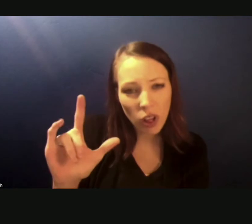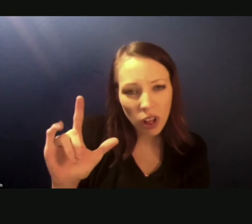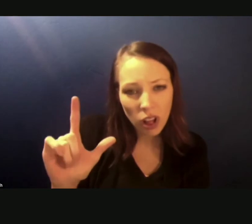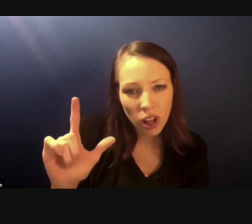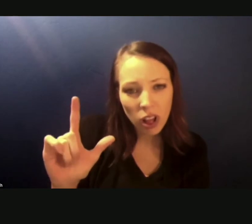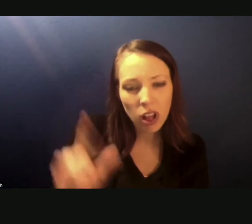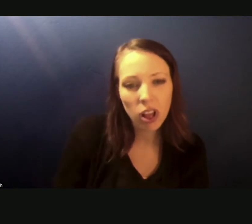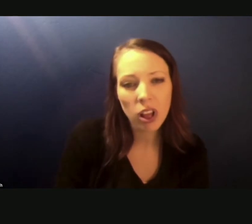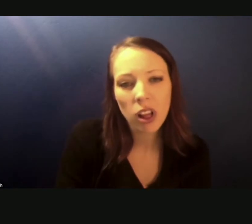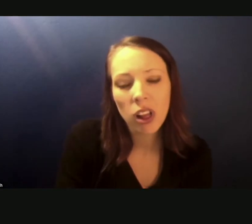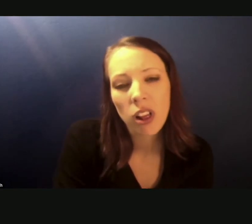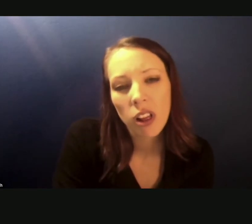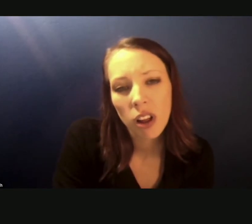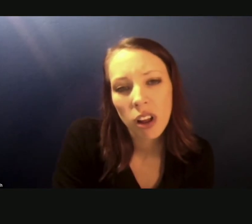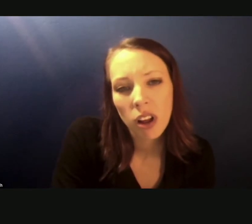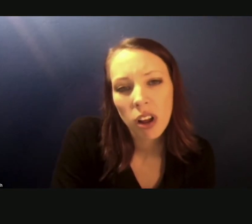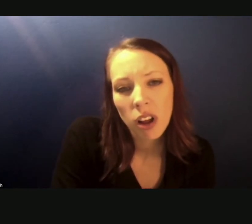oil?